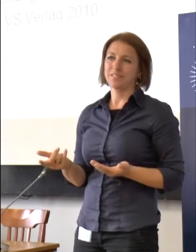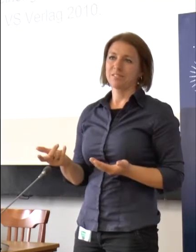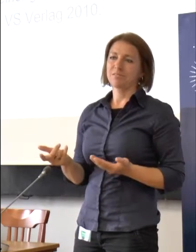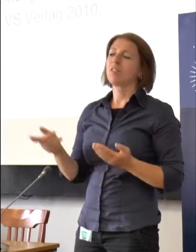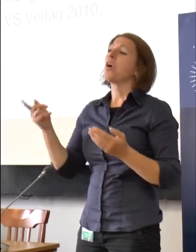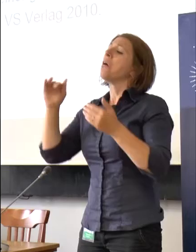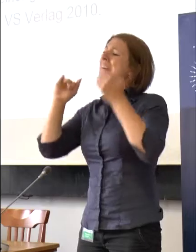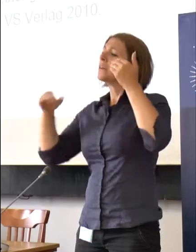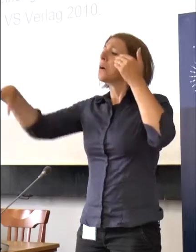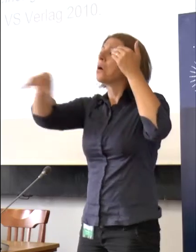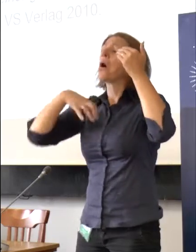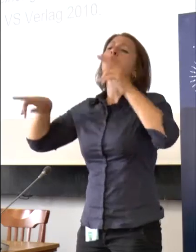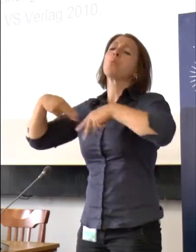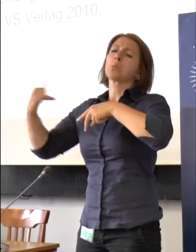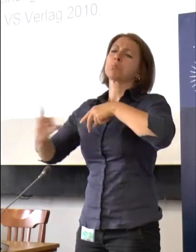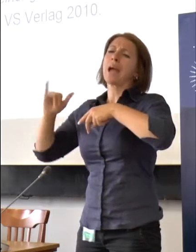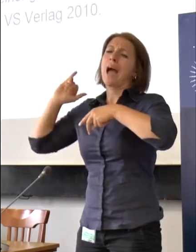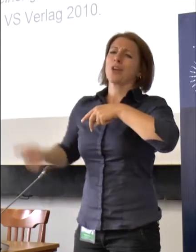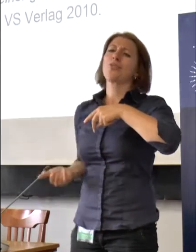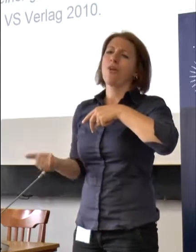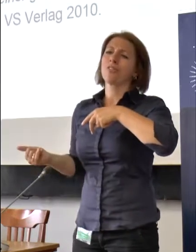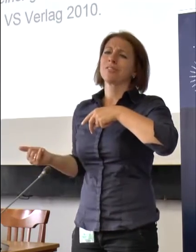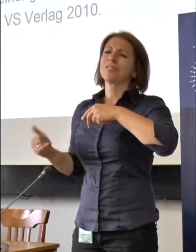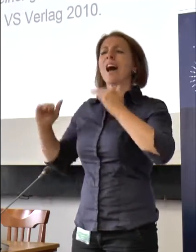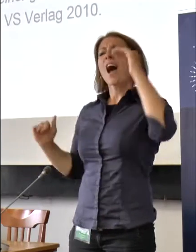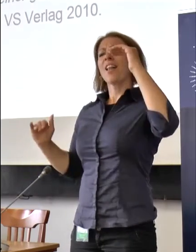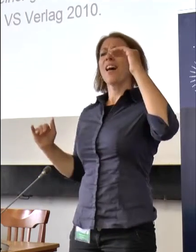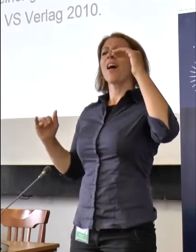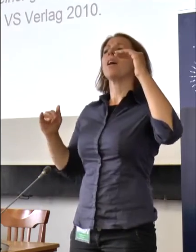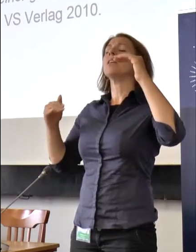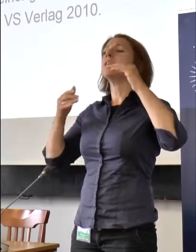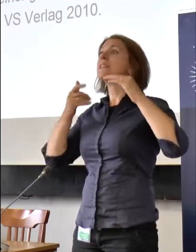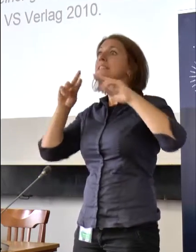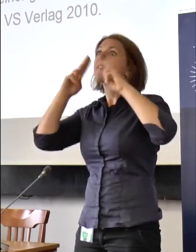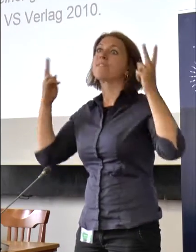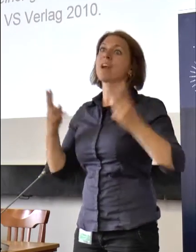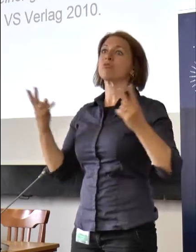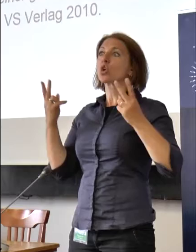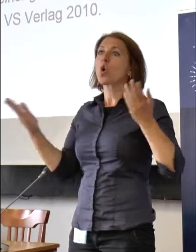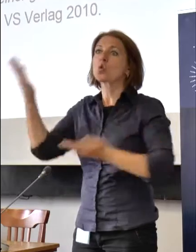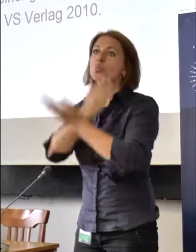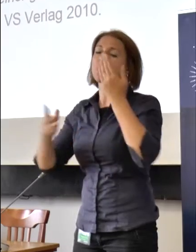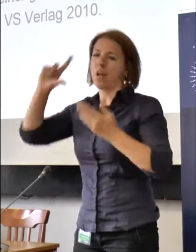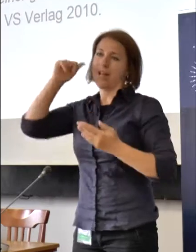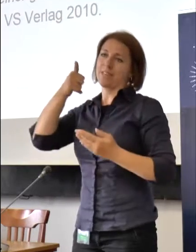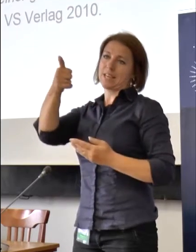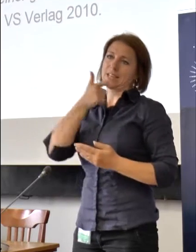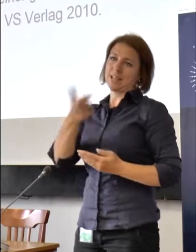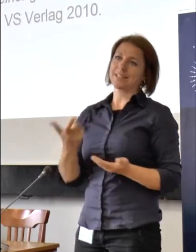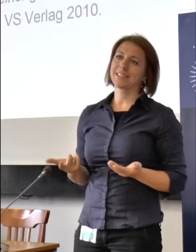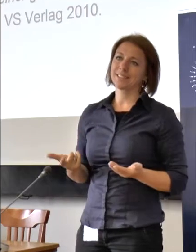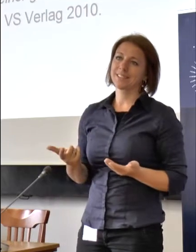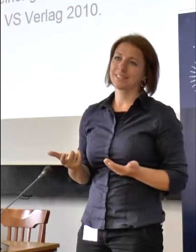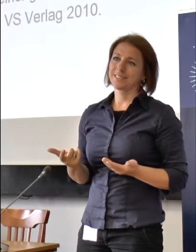communication, and hence we can also leave them. It's not important. So the main thing is that we communicate with a great mass of people.